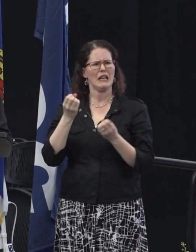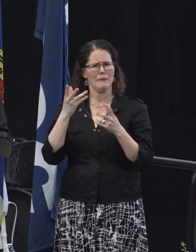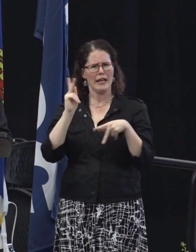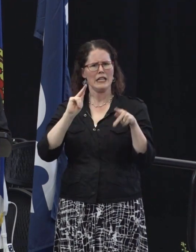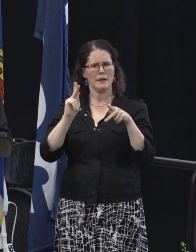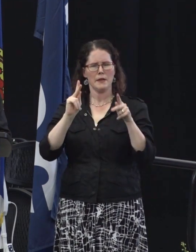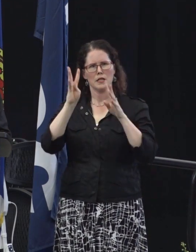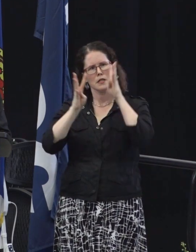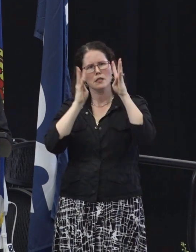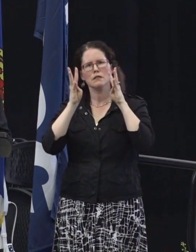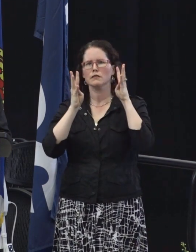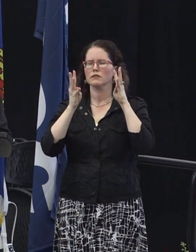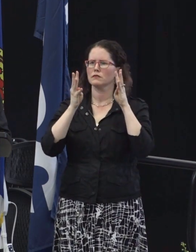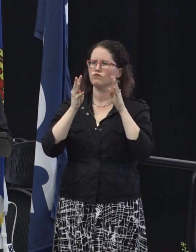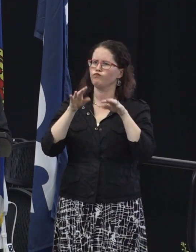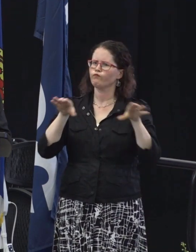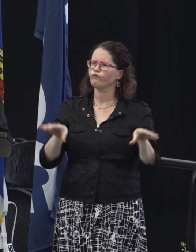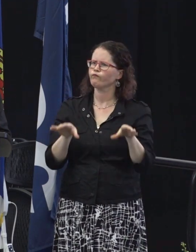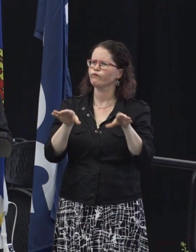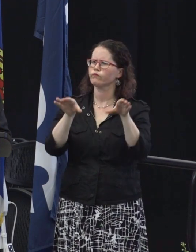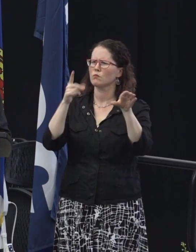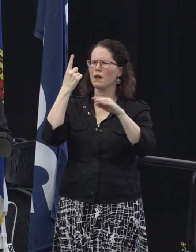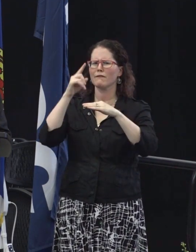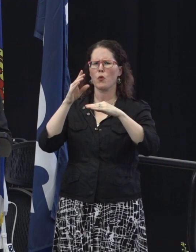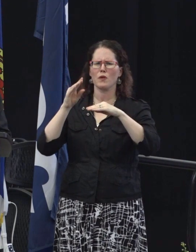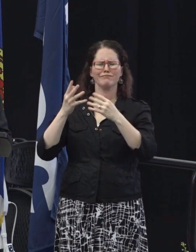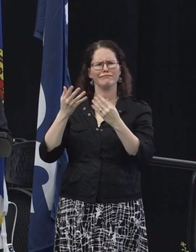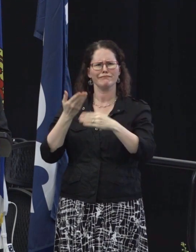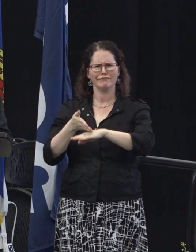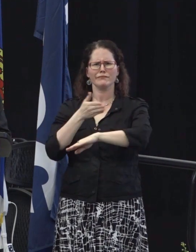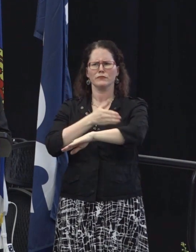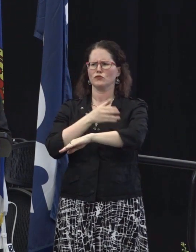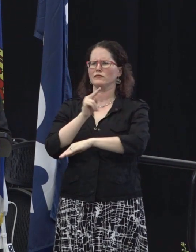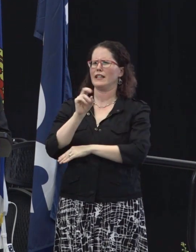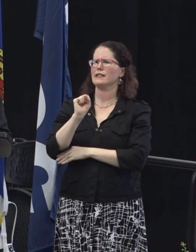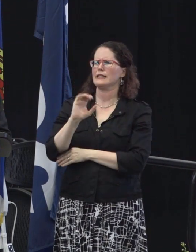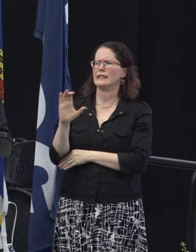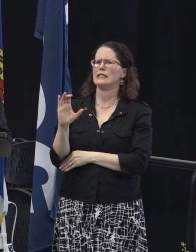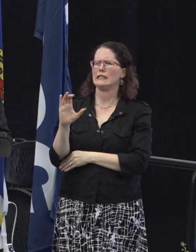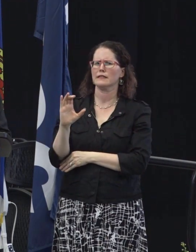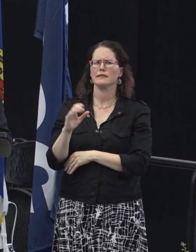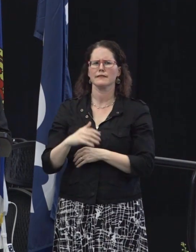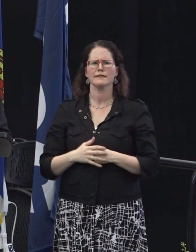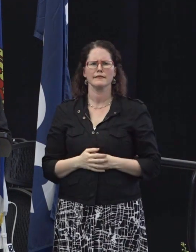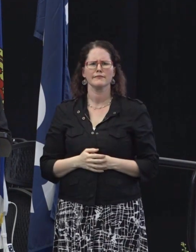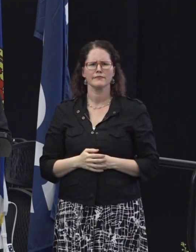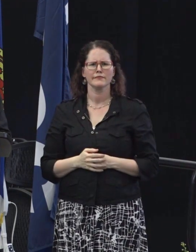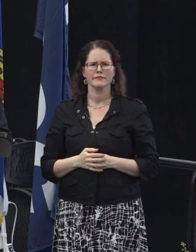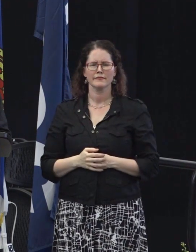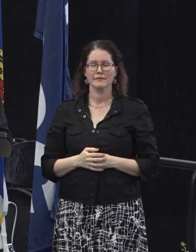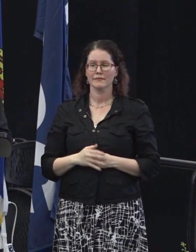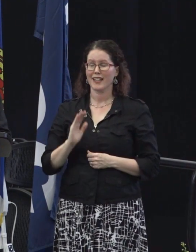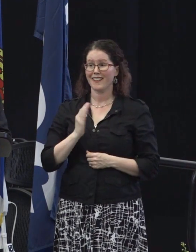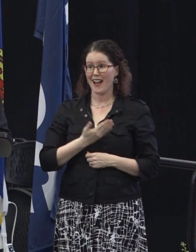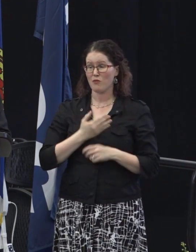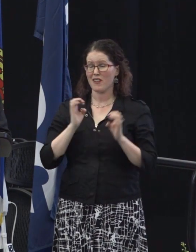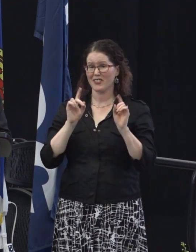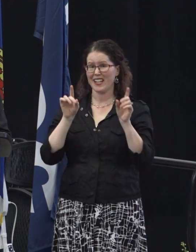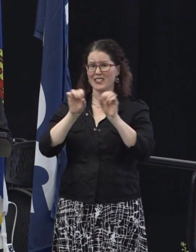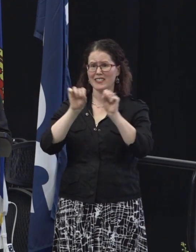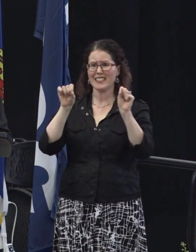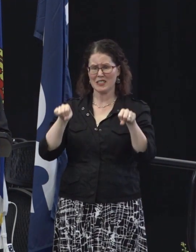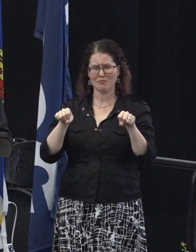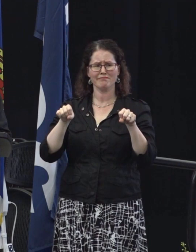levels throughout the evolution of the community college. It certainly is an education system that we are very proud of,